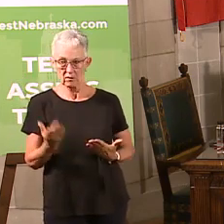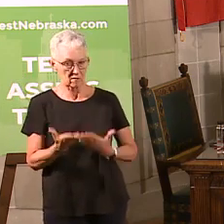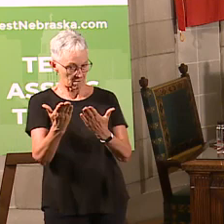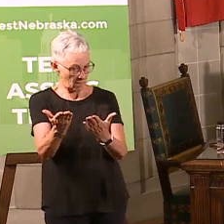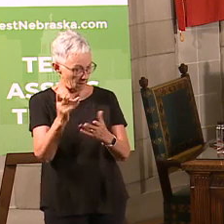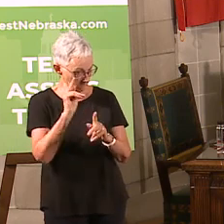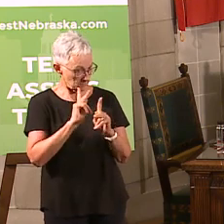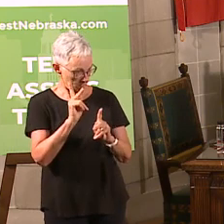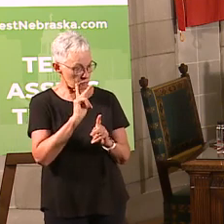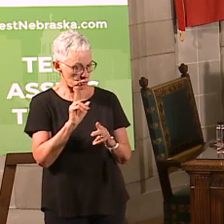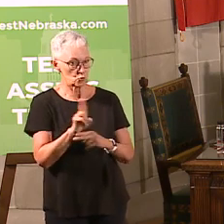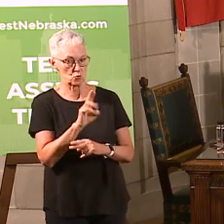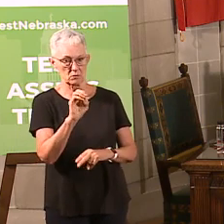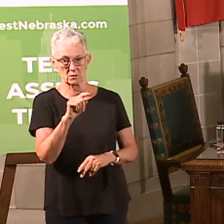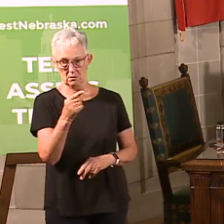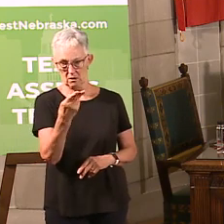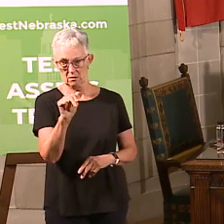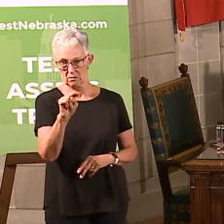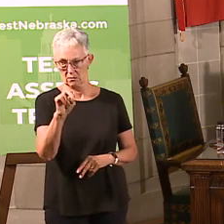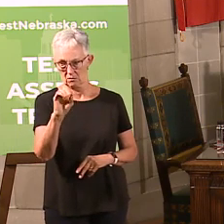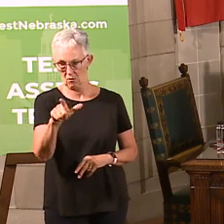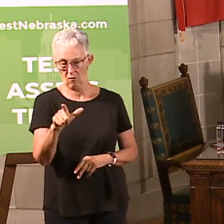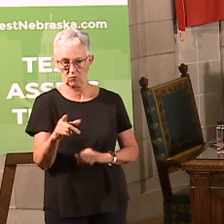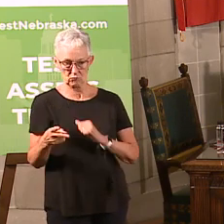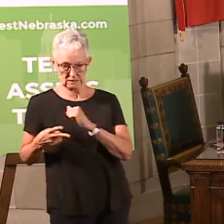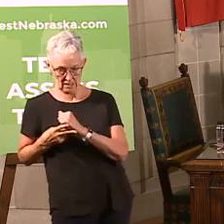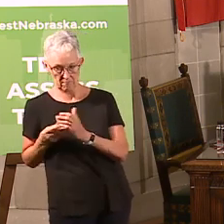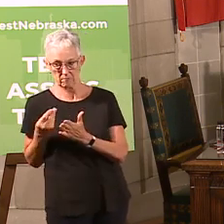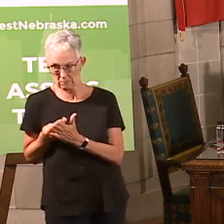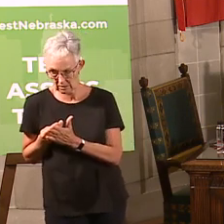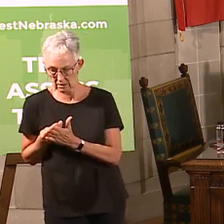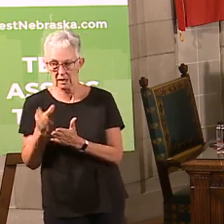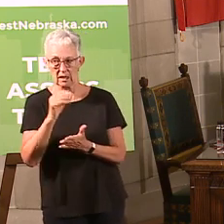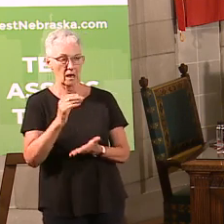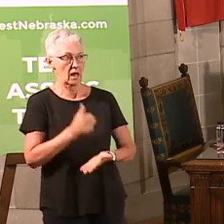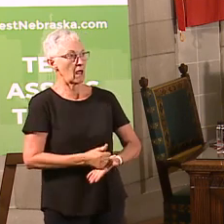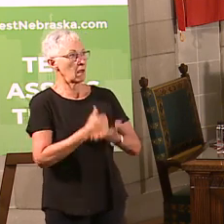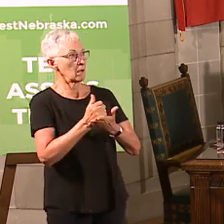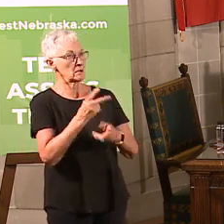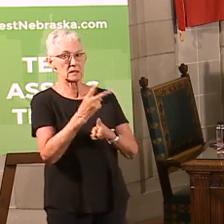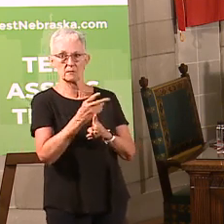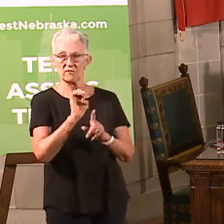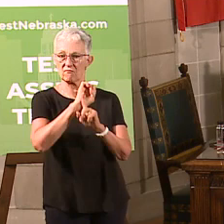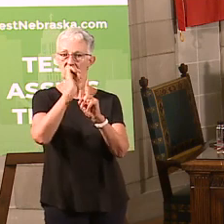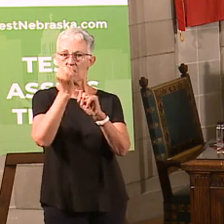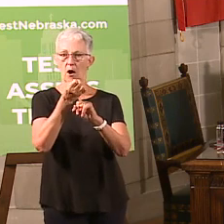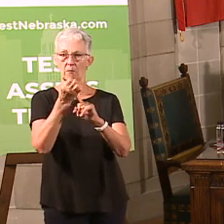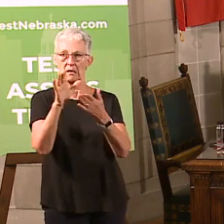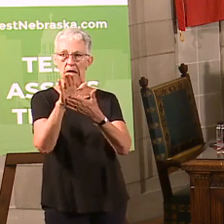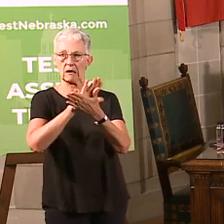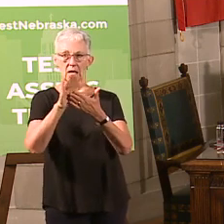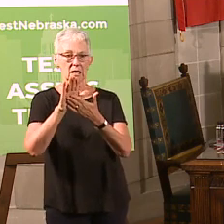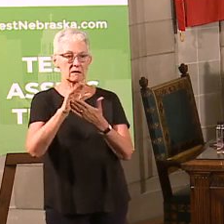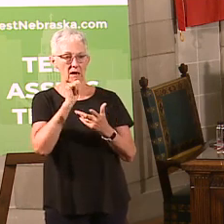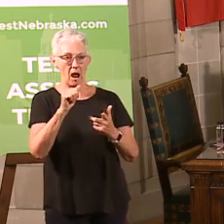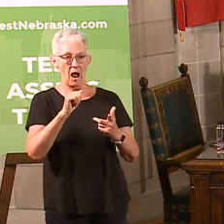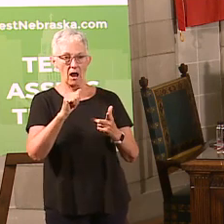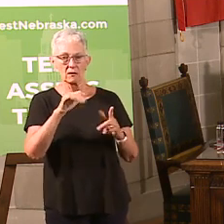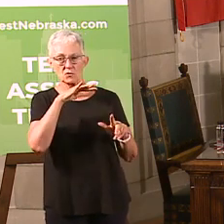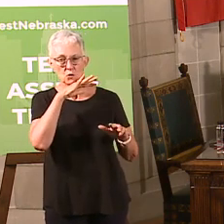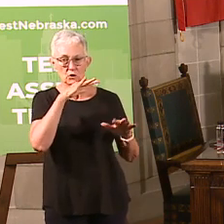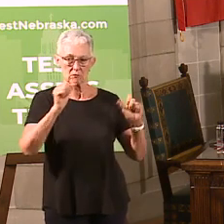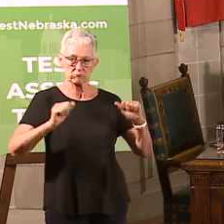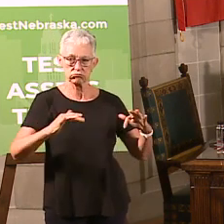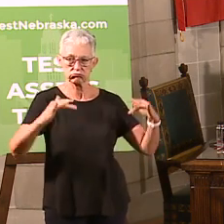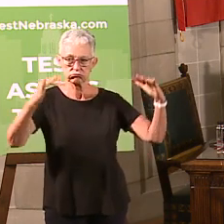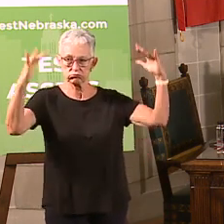money at the pump when you fill up with that. It's going to be great to help clean up the environment. It reduces things like carbon emissions and so forth.